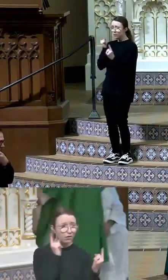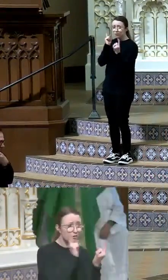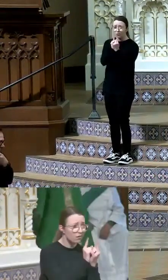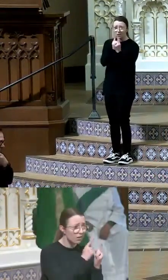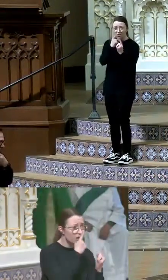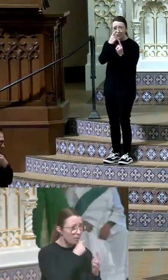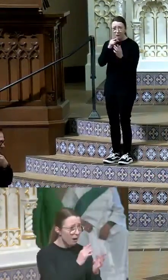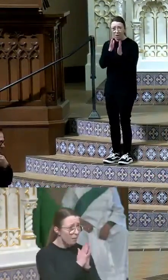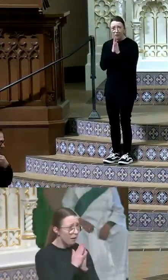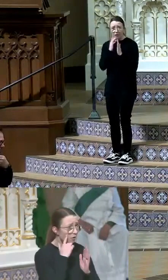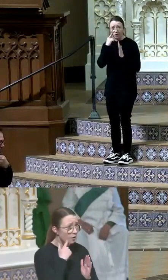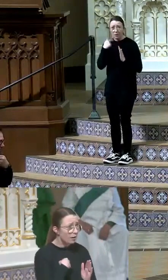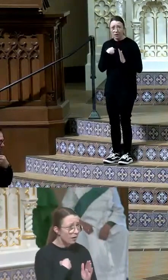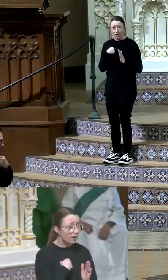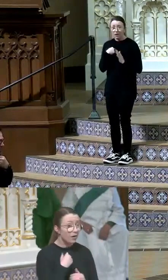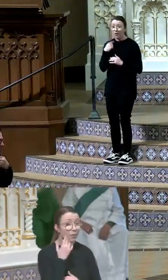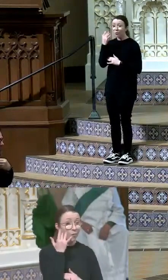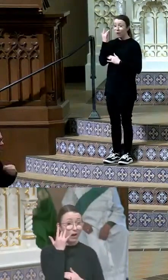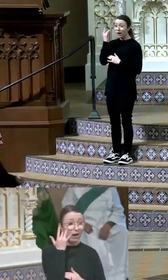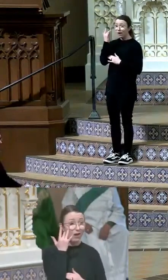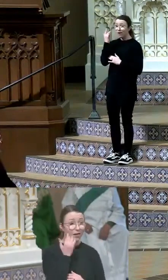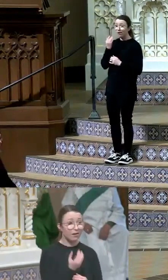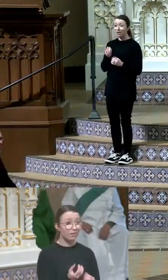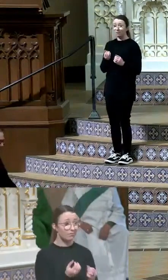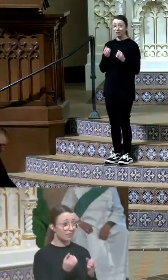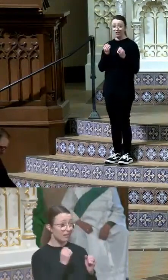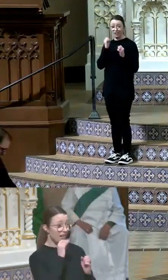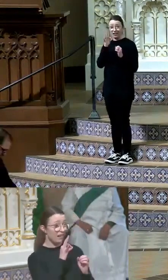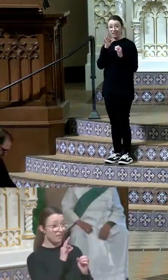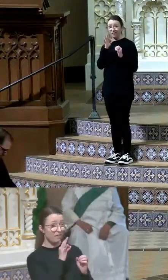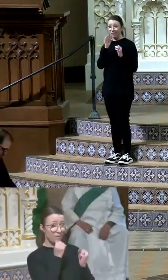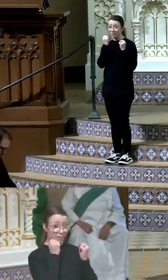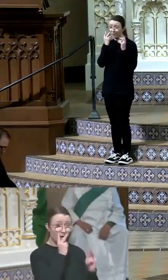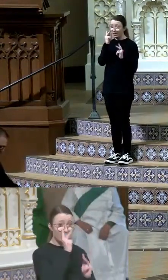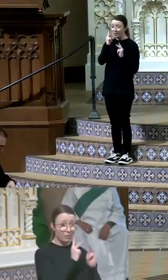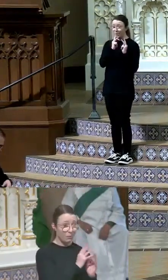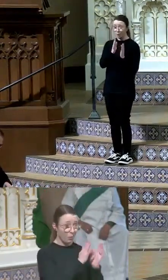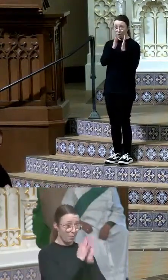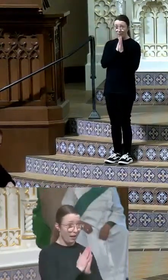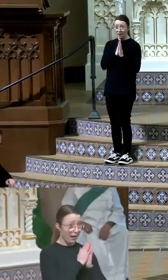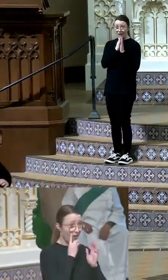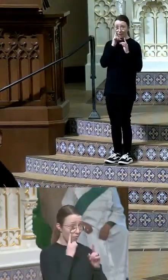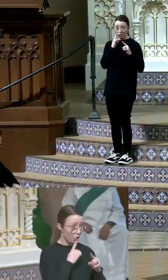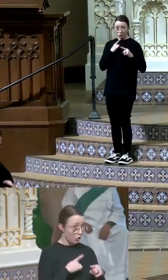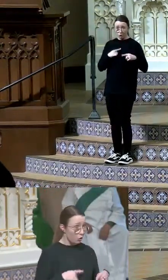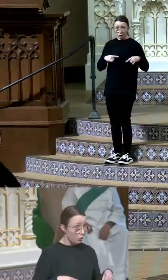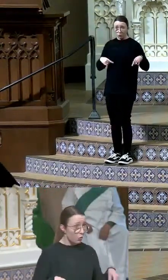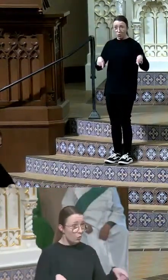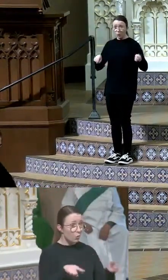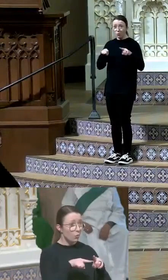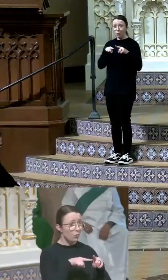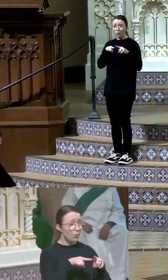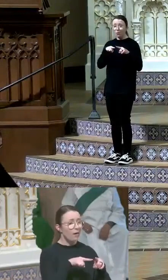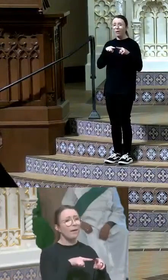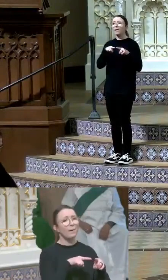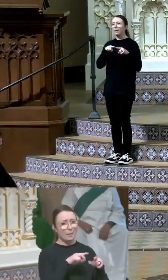it becomes to the Lord that your life is meaningful to others.